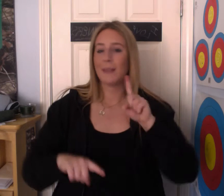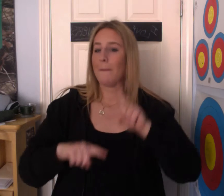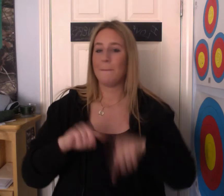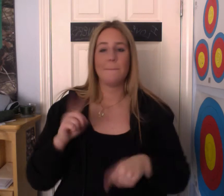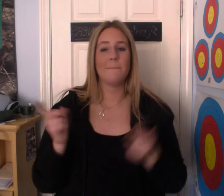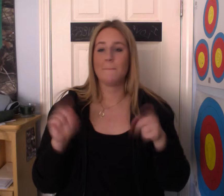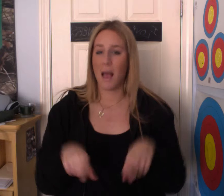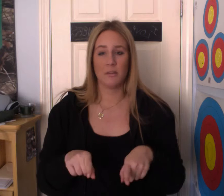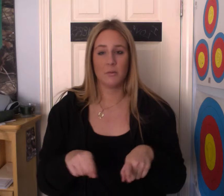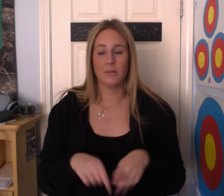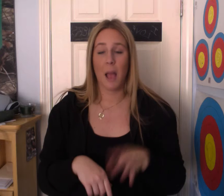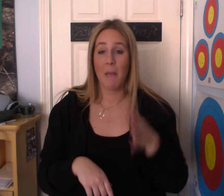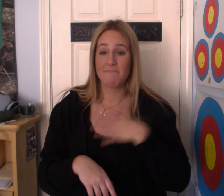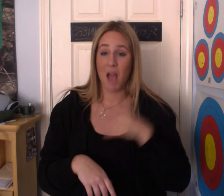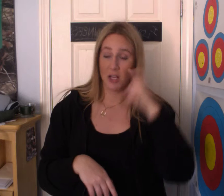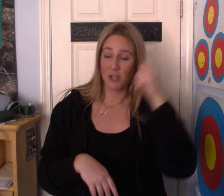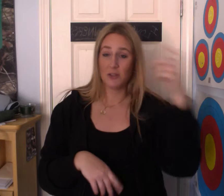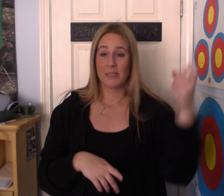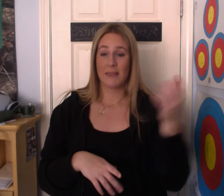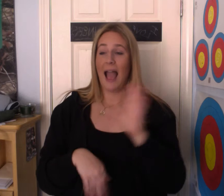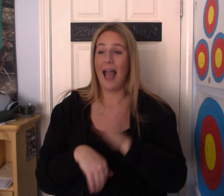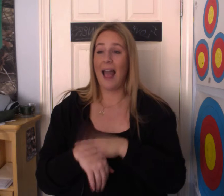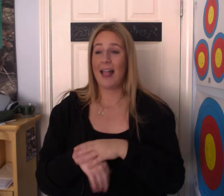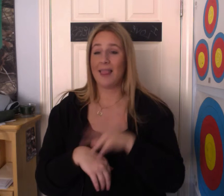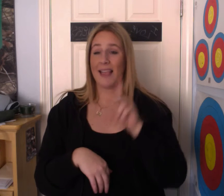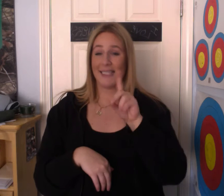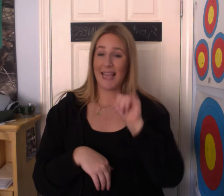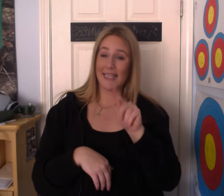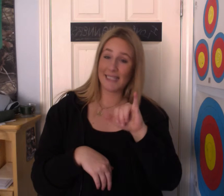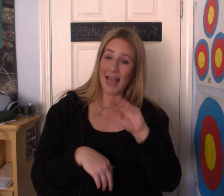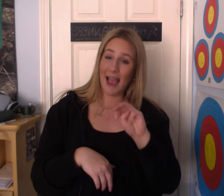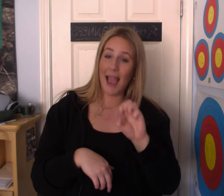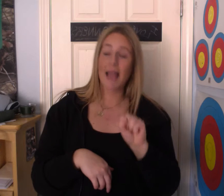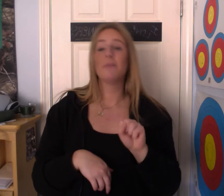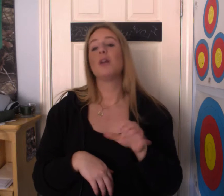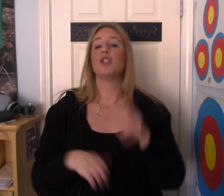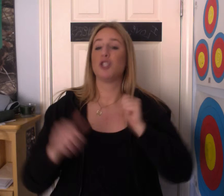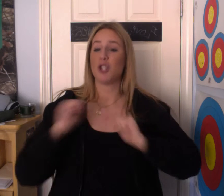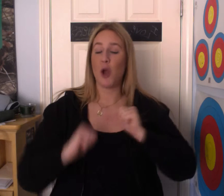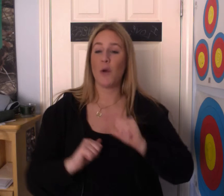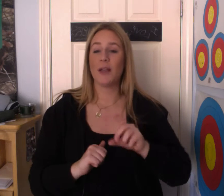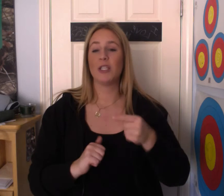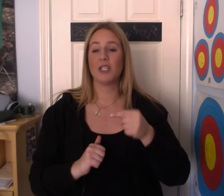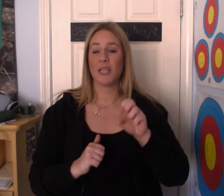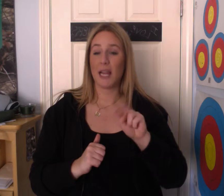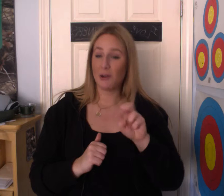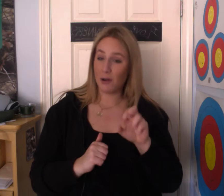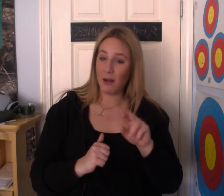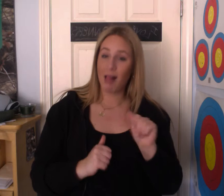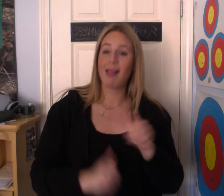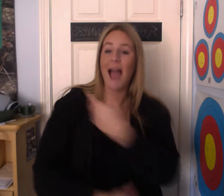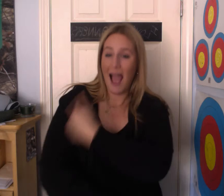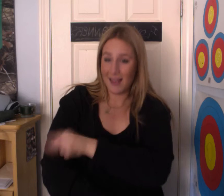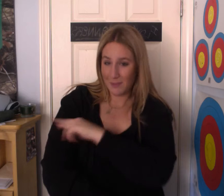was to be on the daytime soap opera General Hospital. I went to college during affirmative action and got a